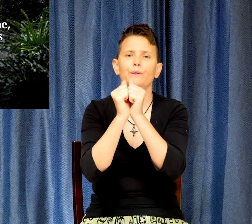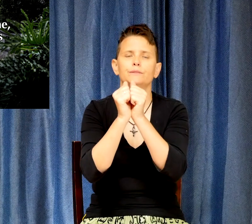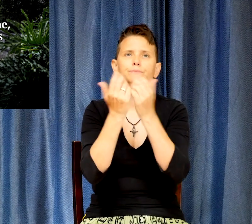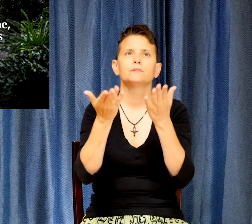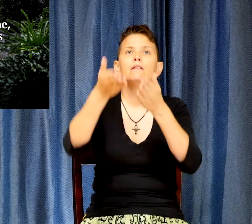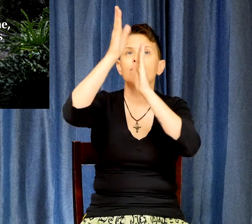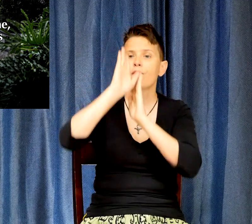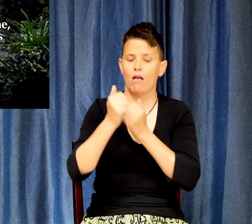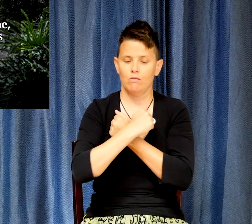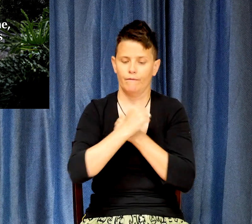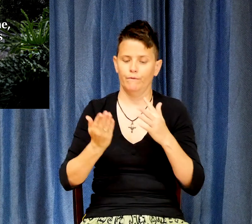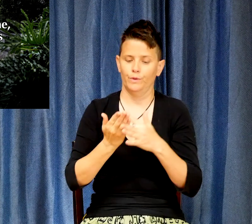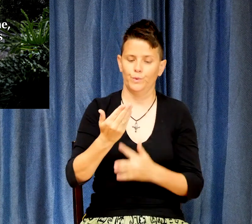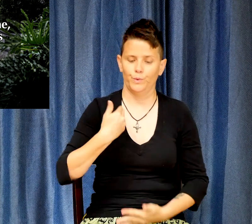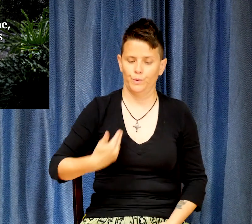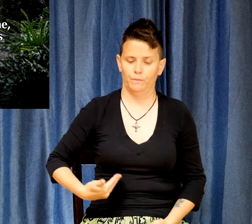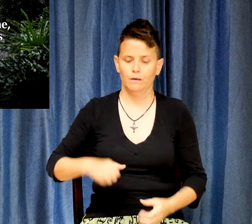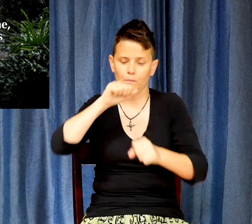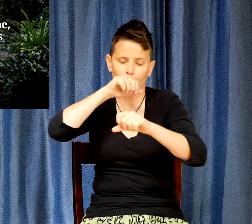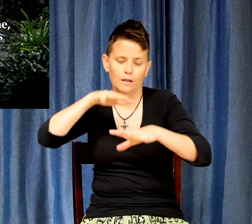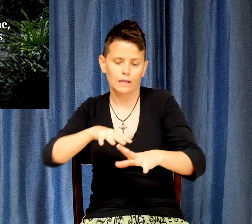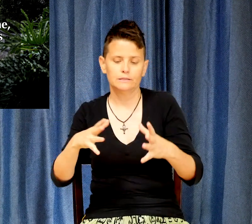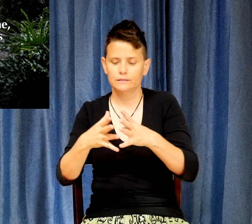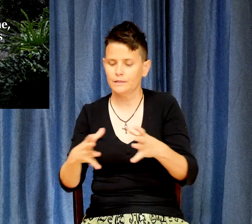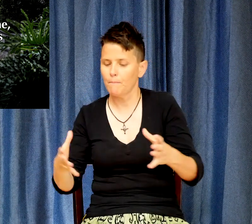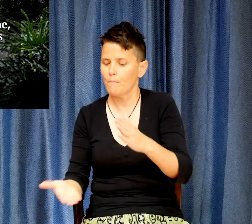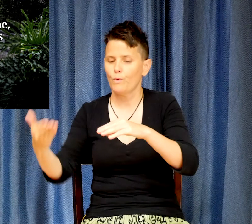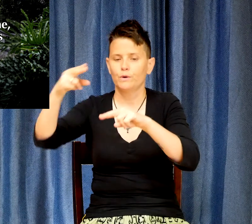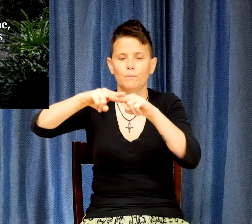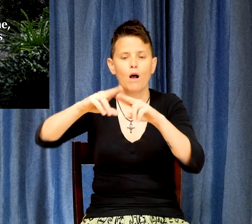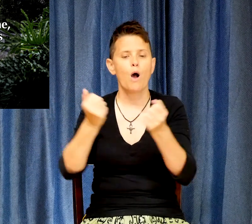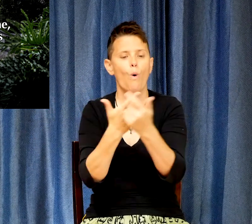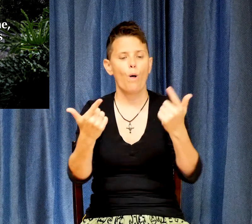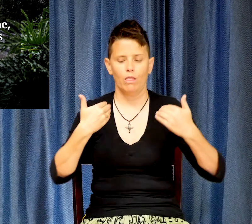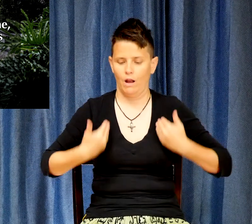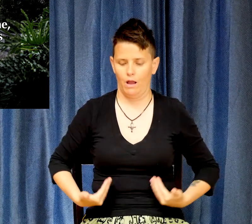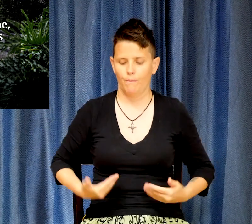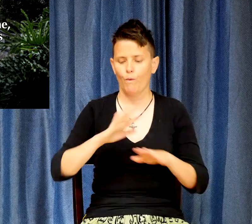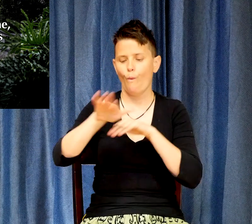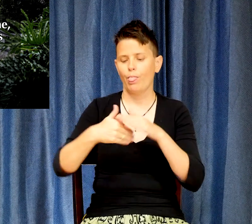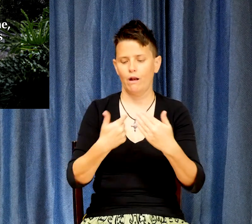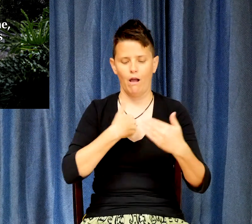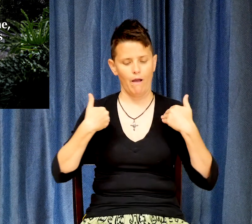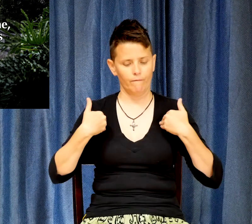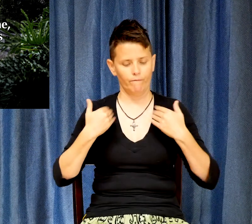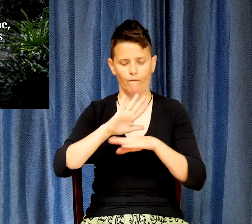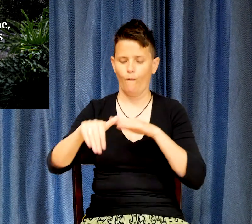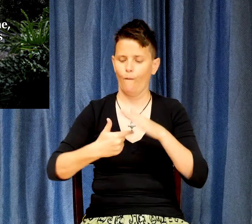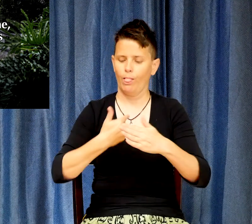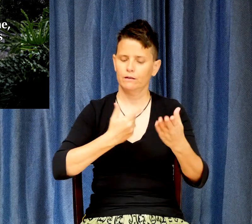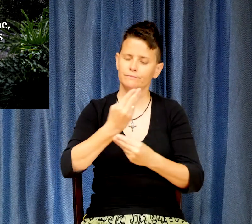Divine love through me blesses and multiplies all that I am, all that I